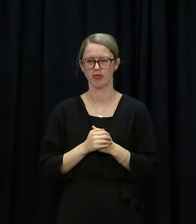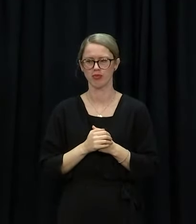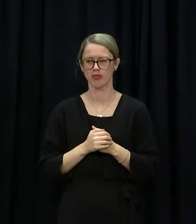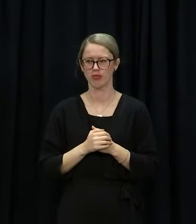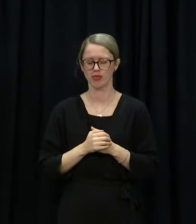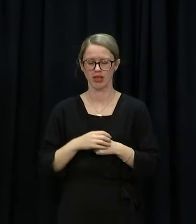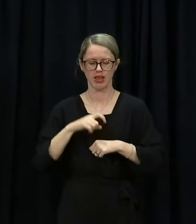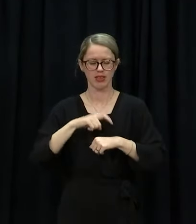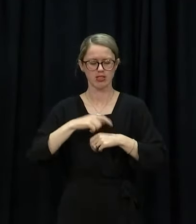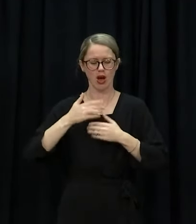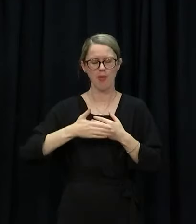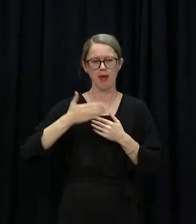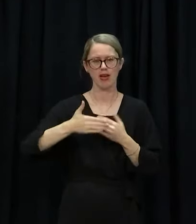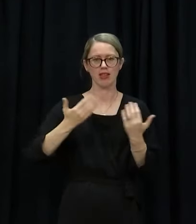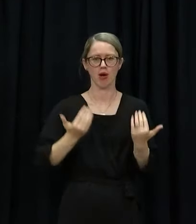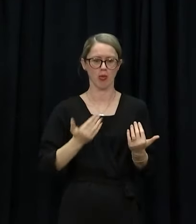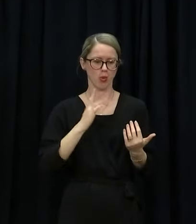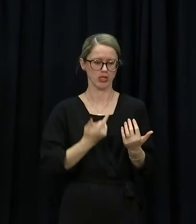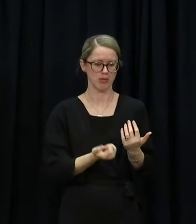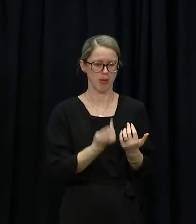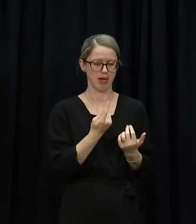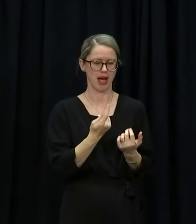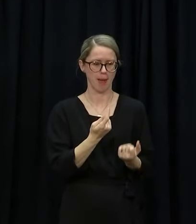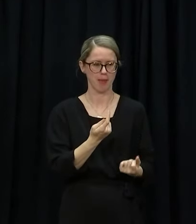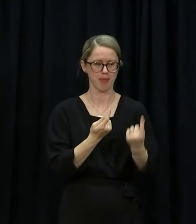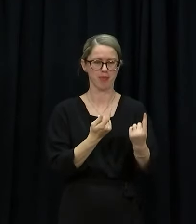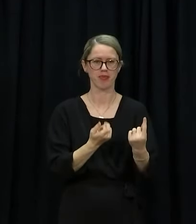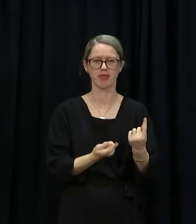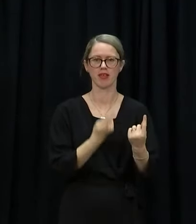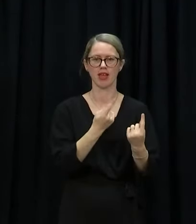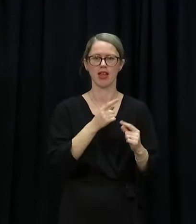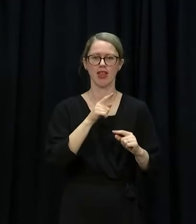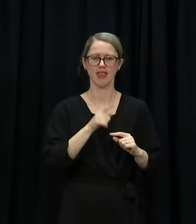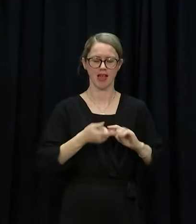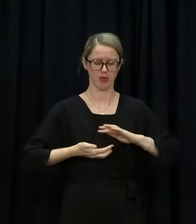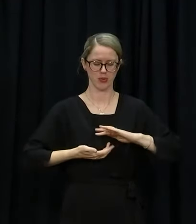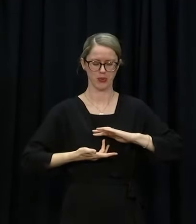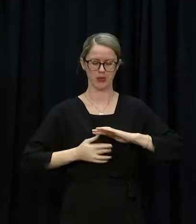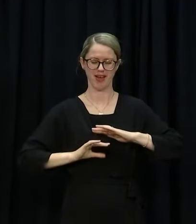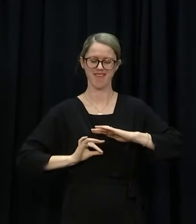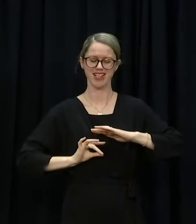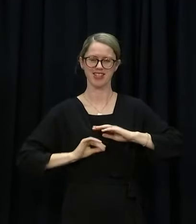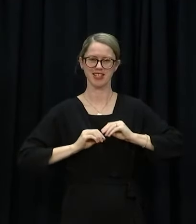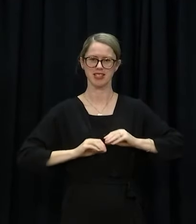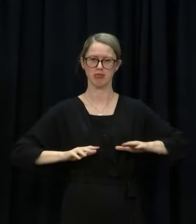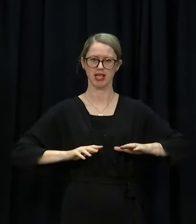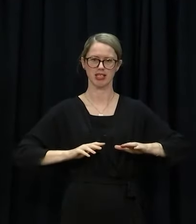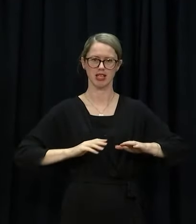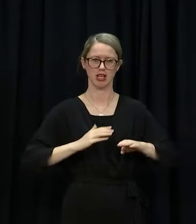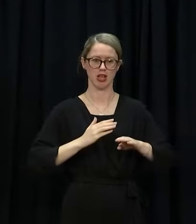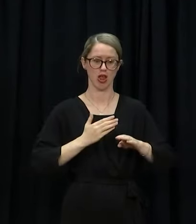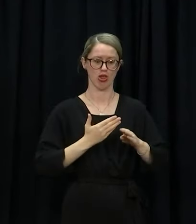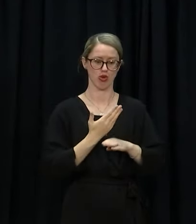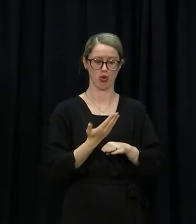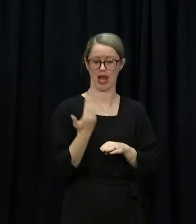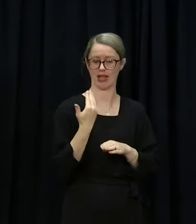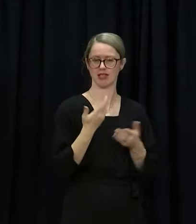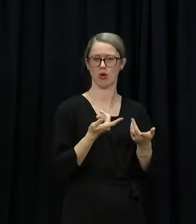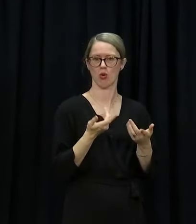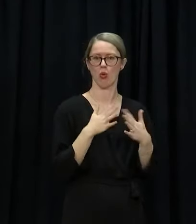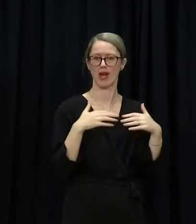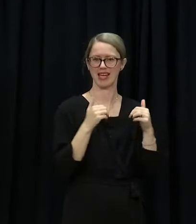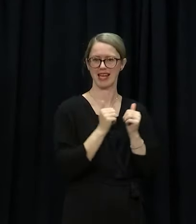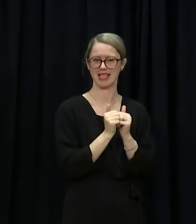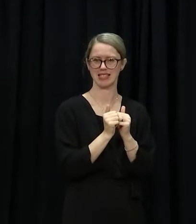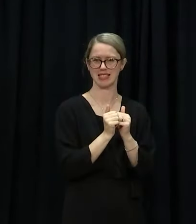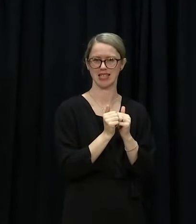period, because at the moment, the cases that we're tracing have an infectious period across the weekend pre-lockdown. Now, the period of time you